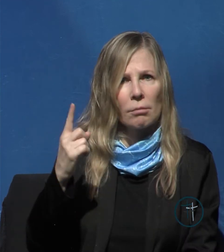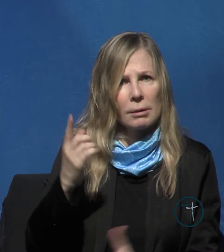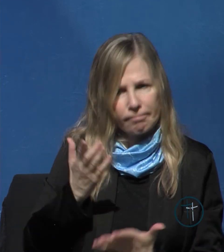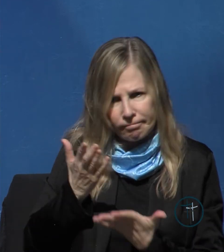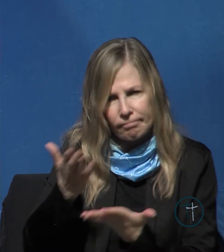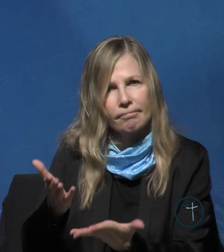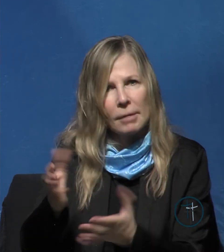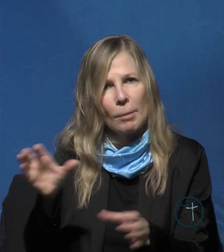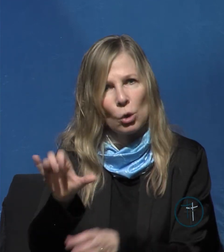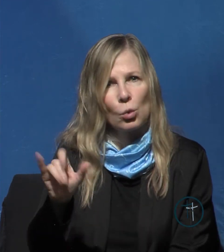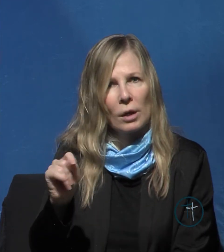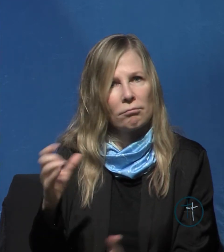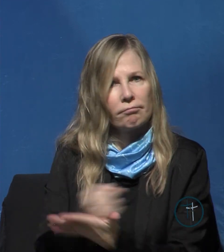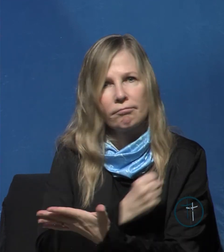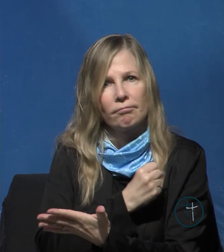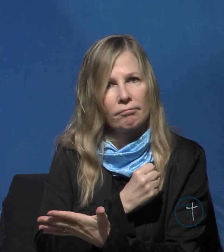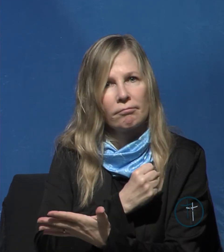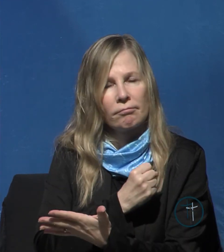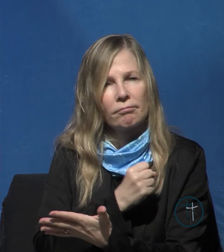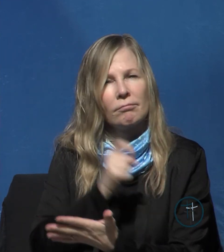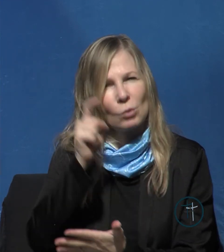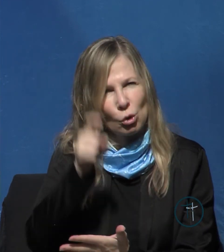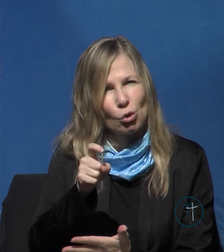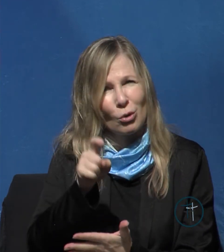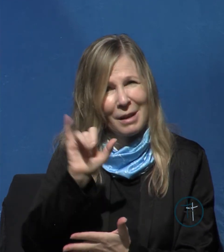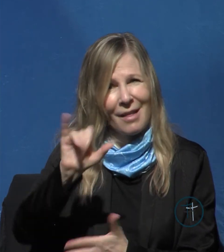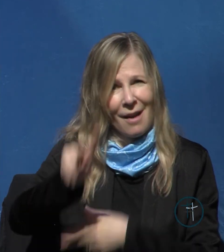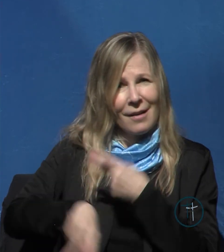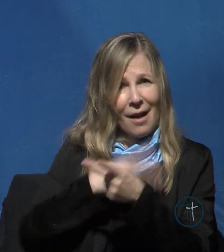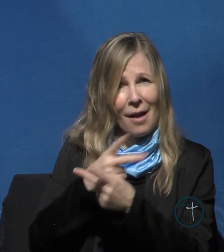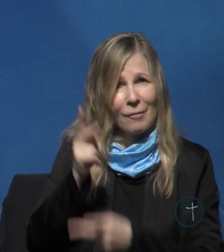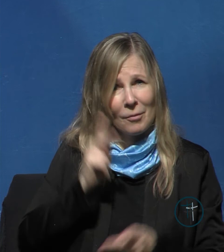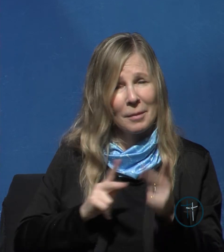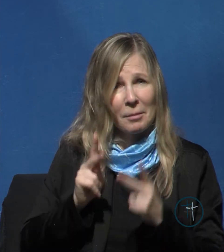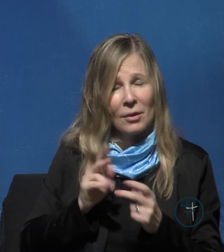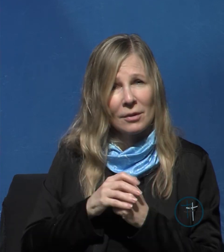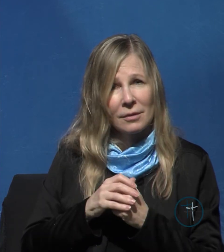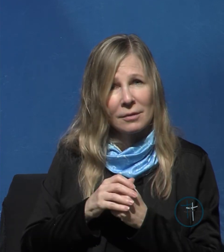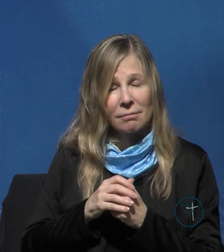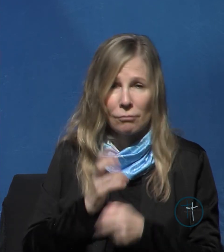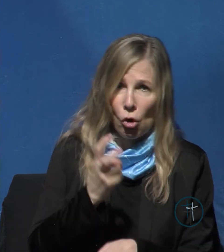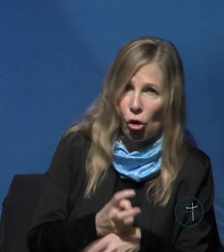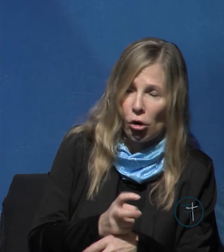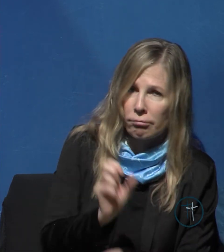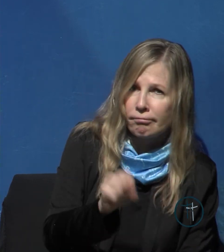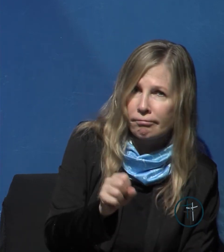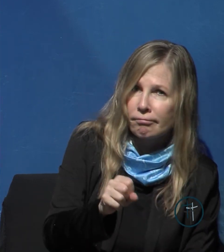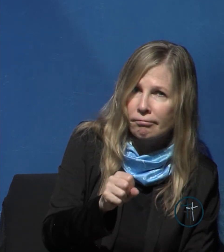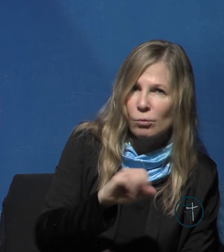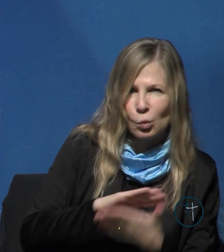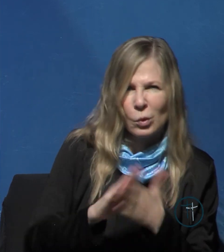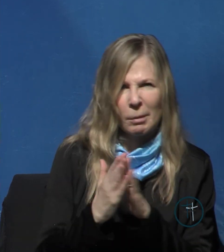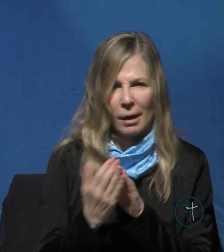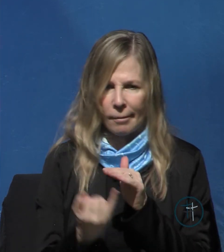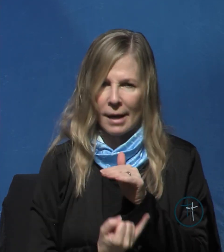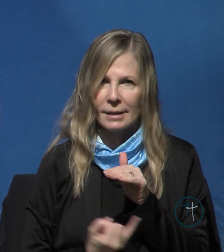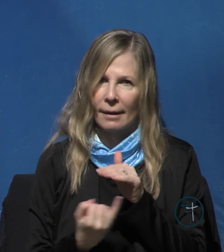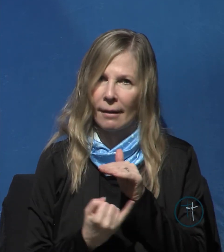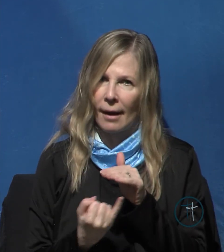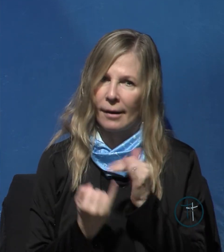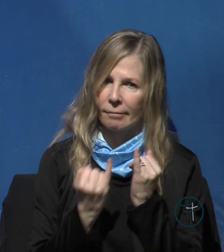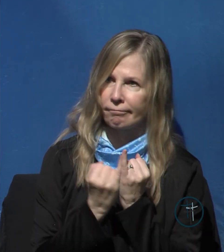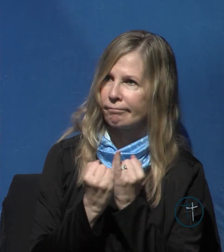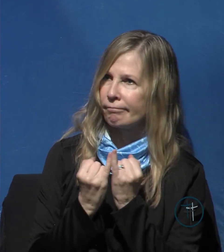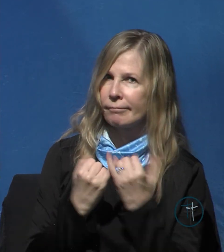We should be those type of people. It's hard. We get isolated. We